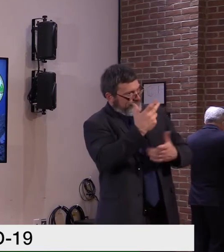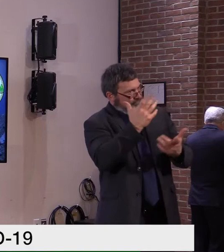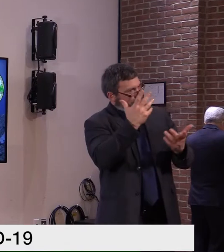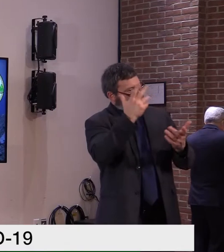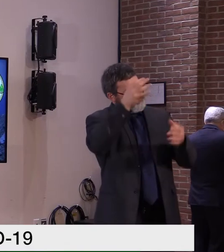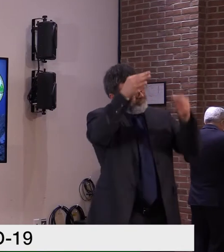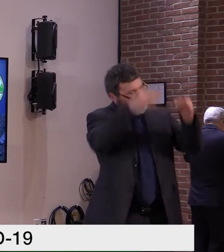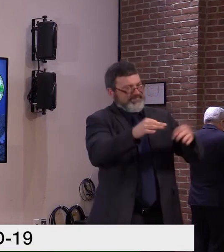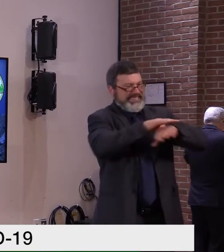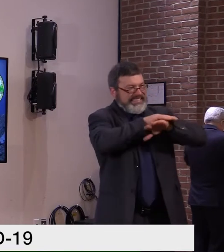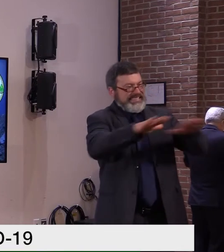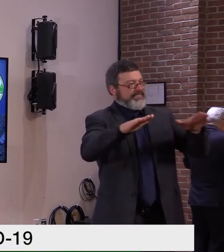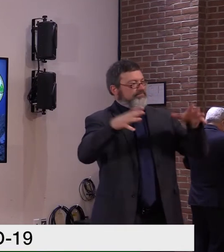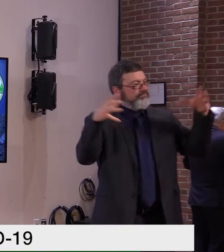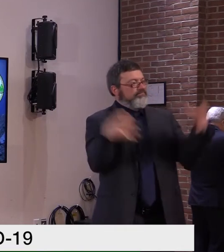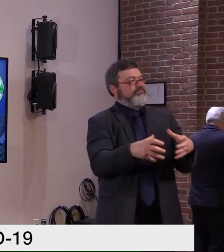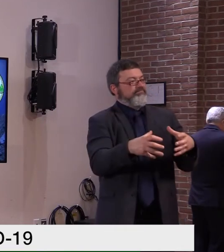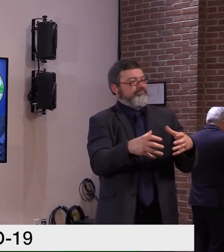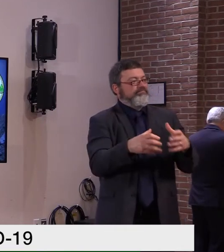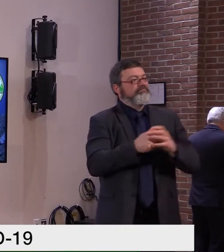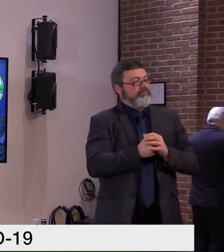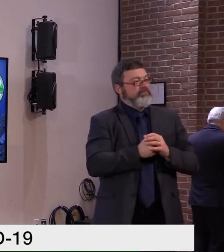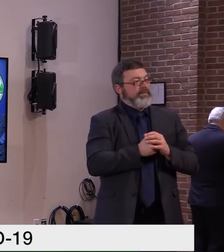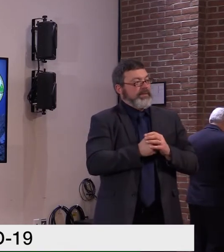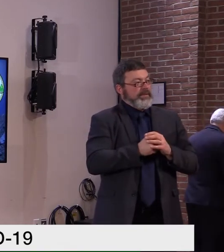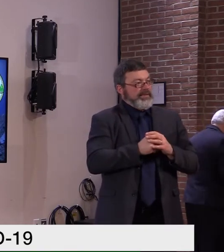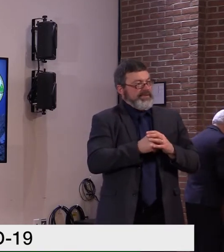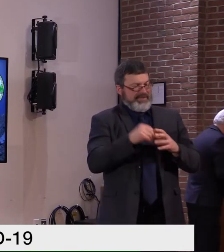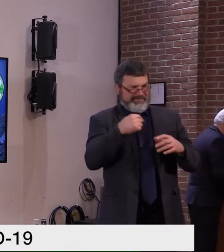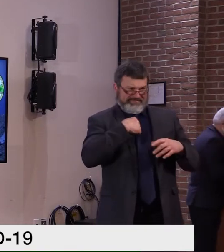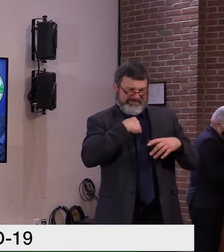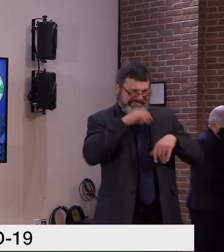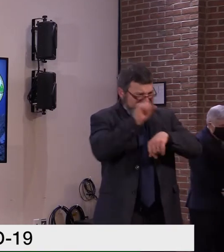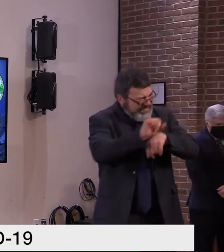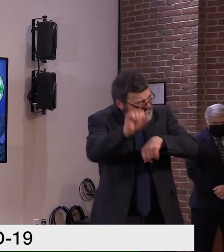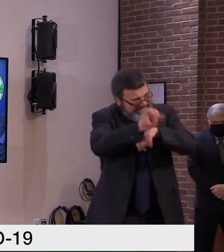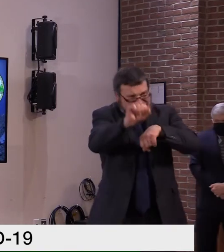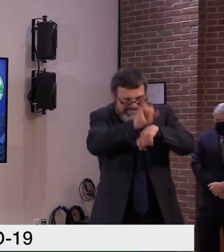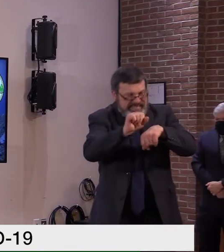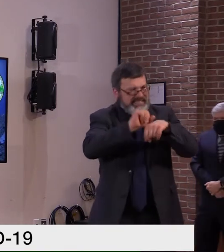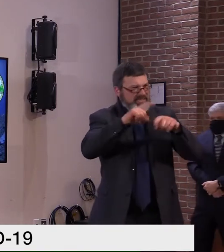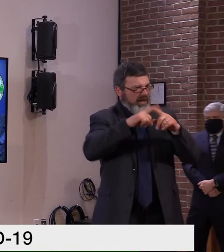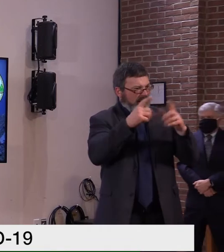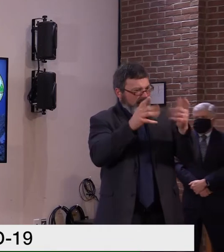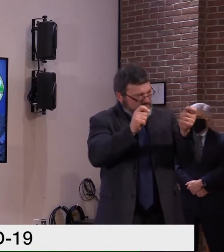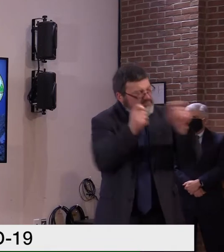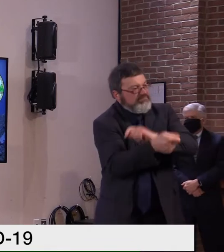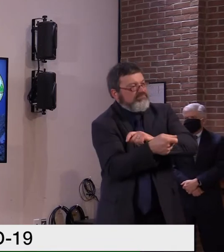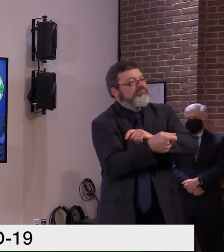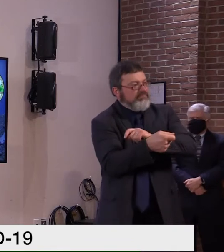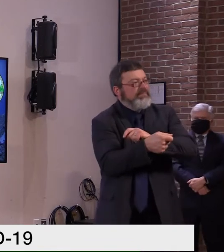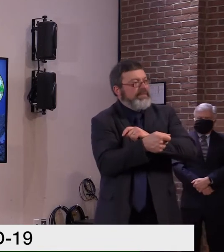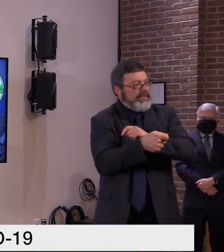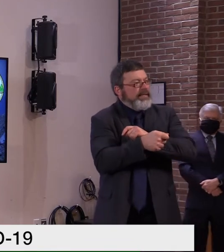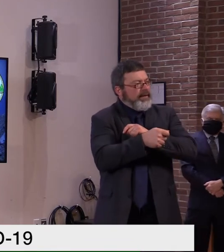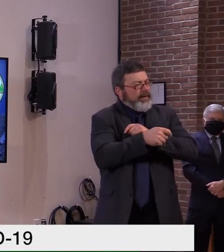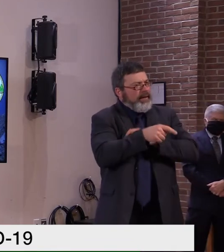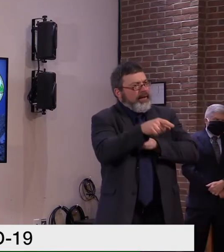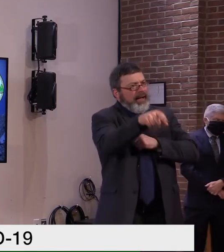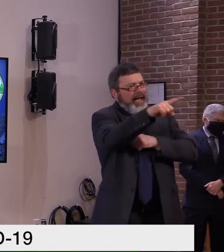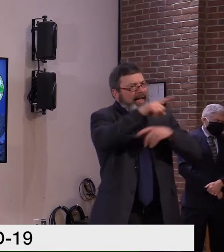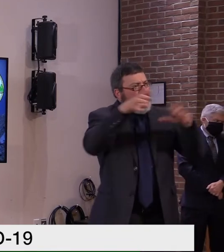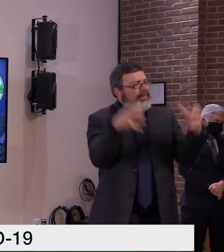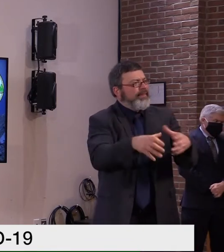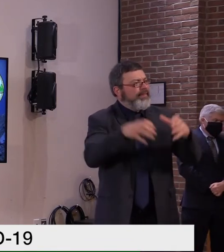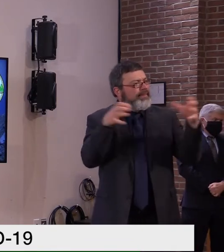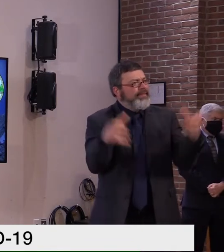difference, please remember that the governor's order prohibiting multi-household gatherings is still in place. If we can keep doing our part to